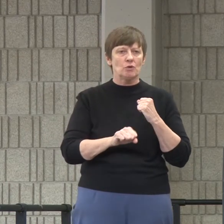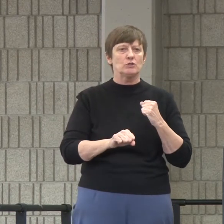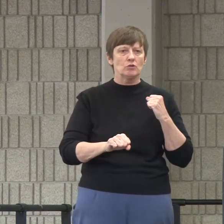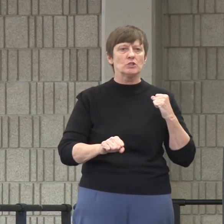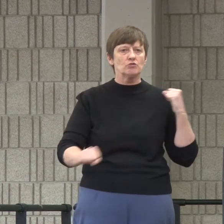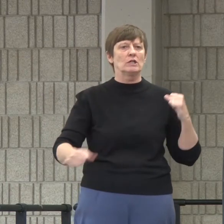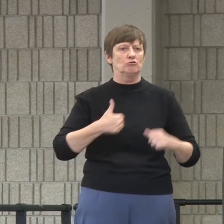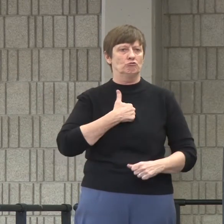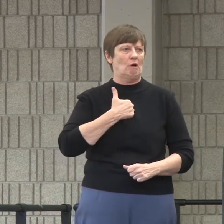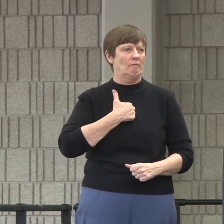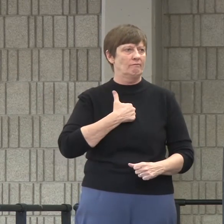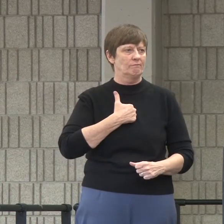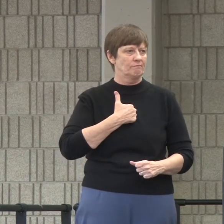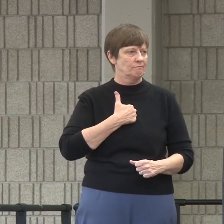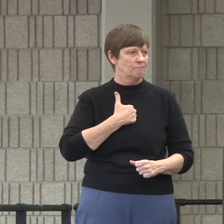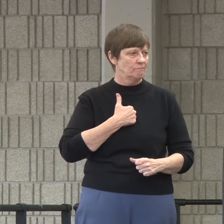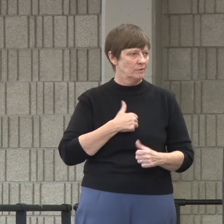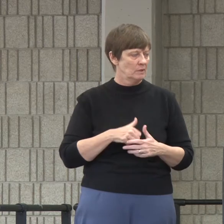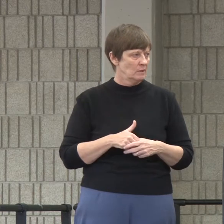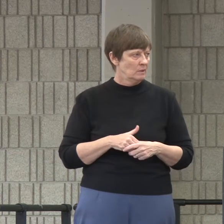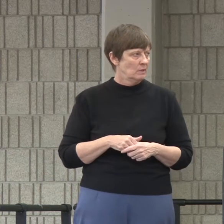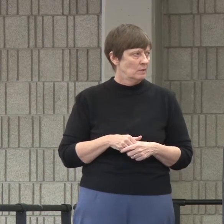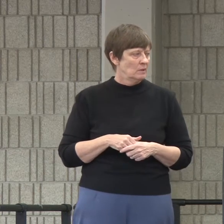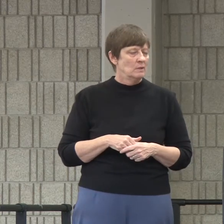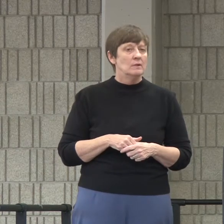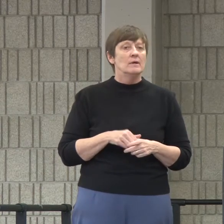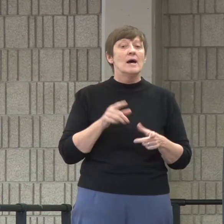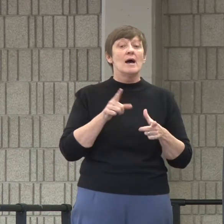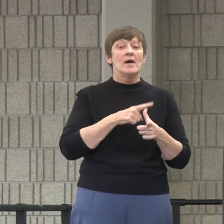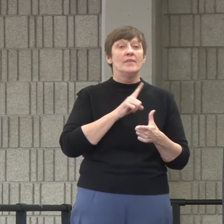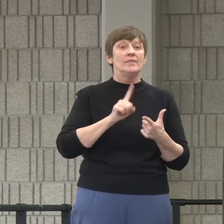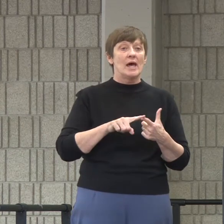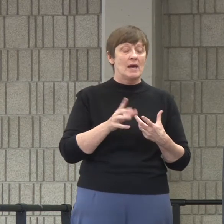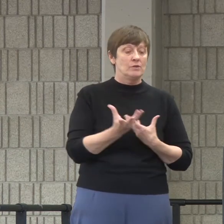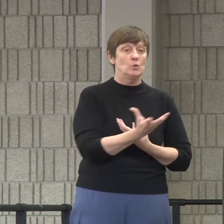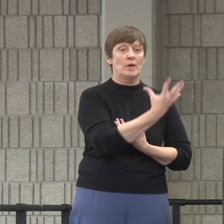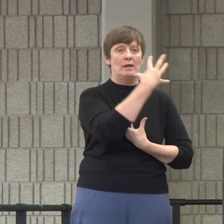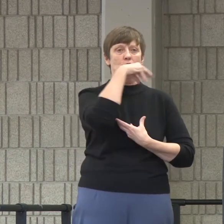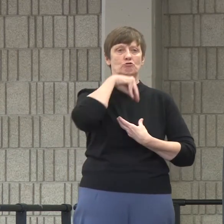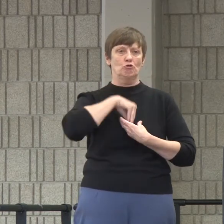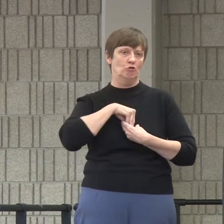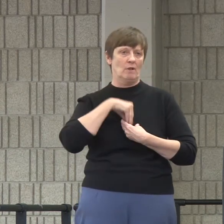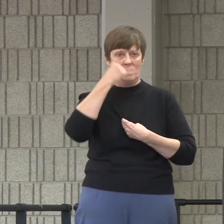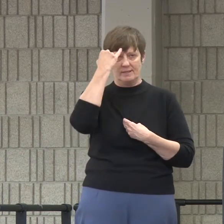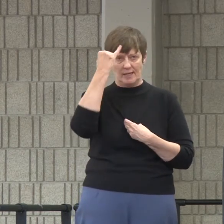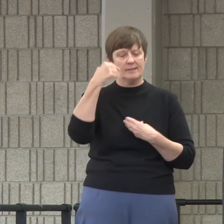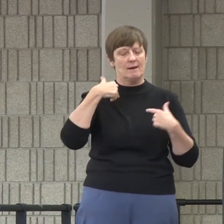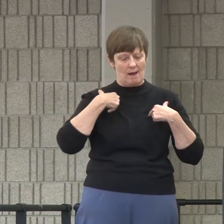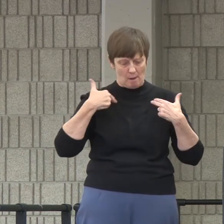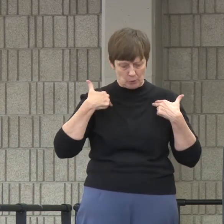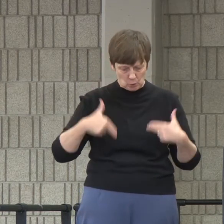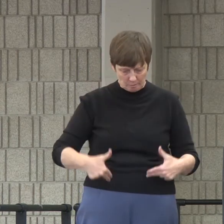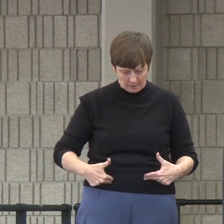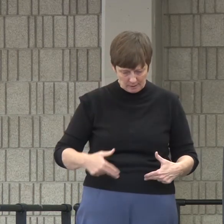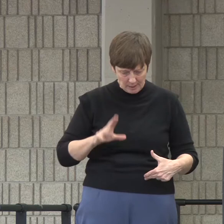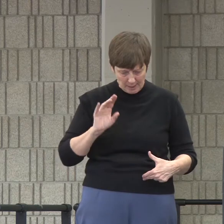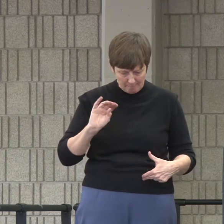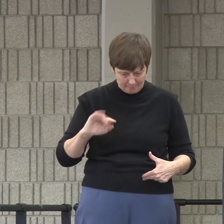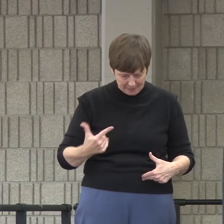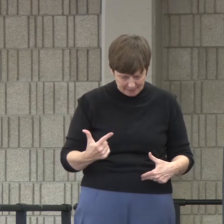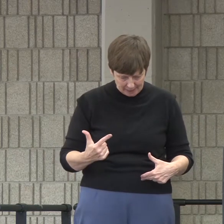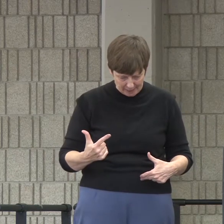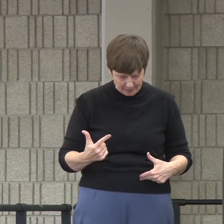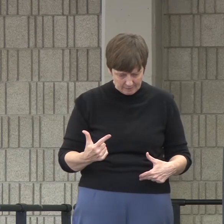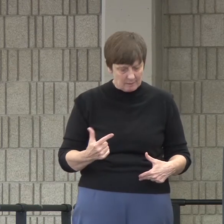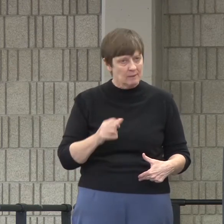stretch yourself so you can internalize the idea. I am a human being, therefore